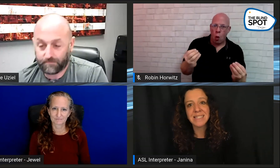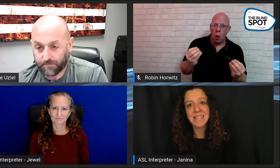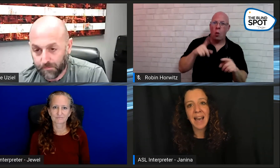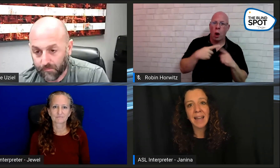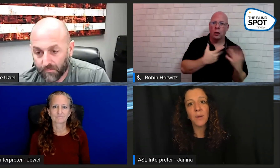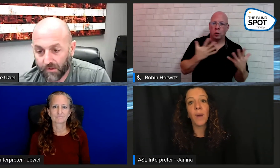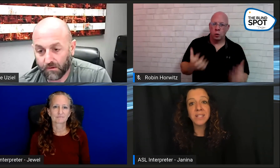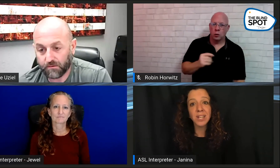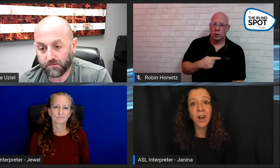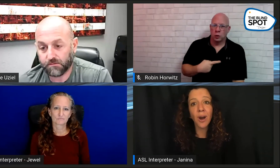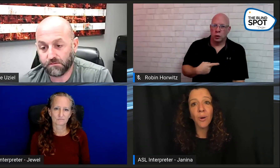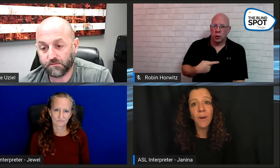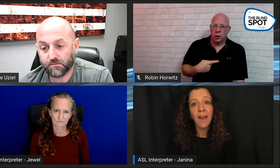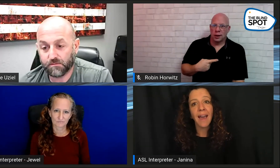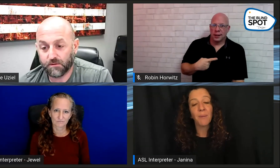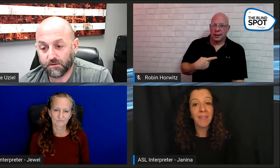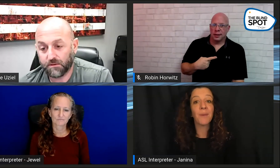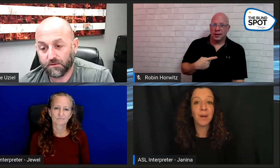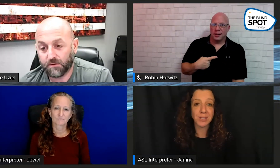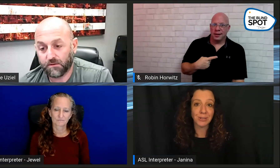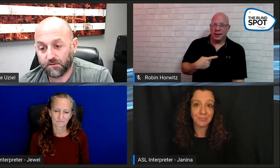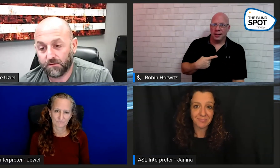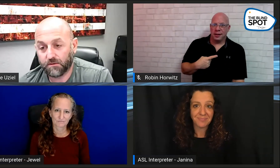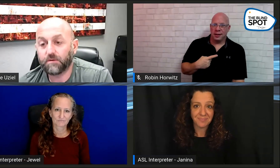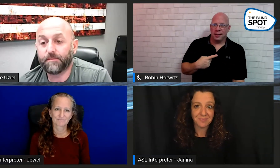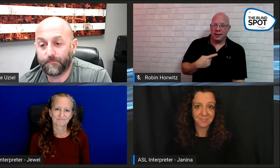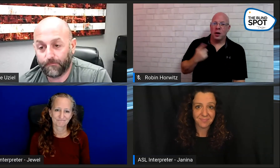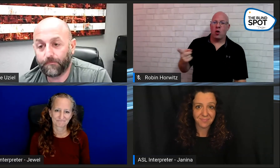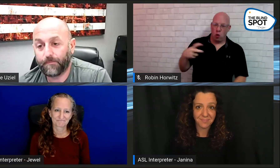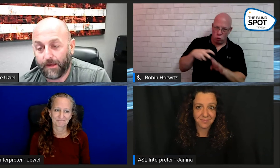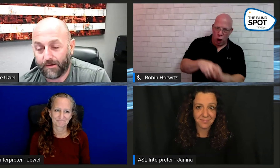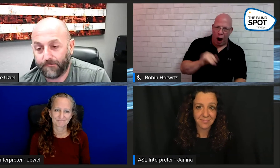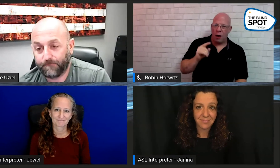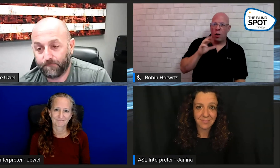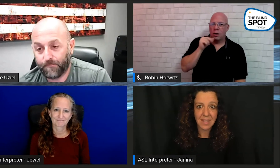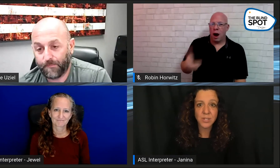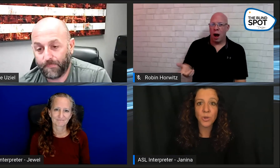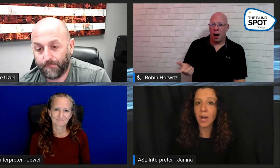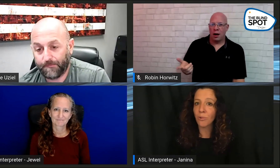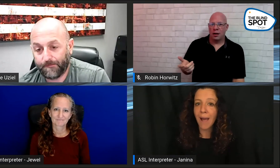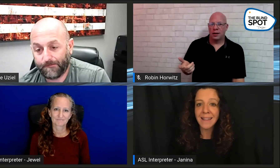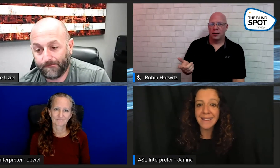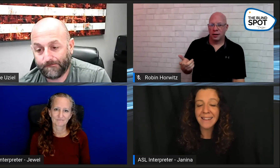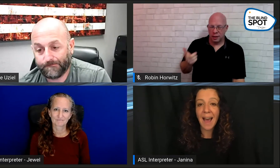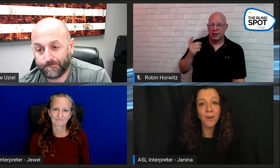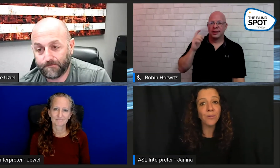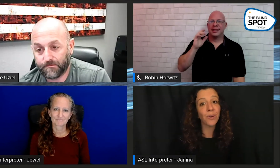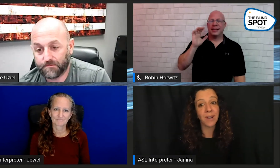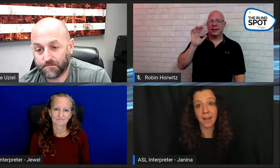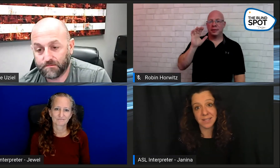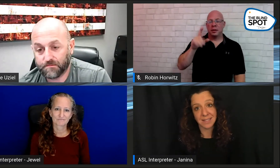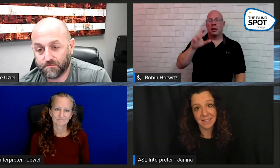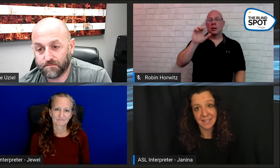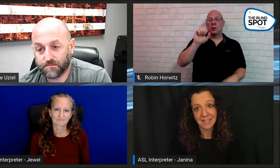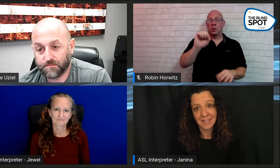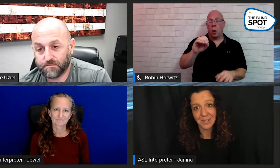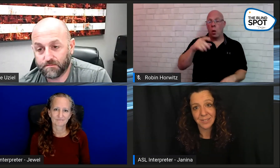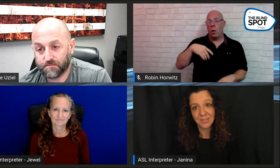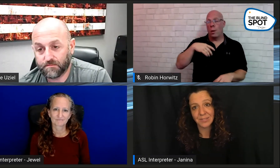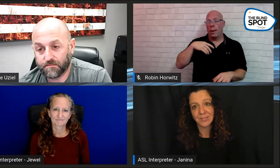Markets are going to decide when to go, when they want to. Got it. And so you got to ride it out or not.